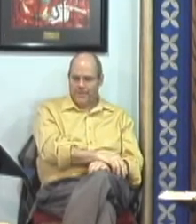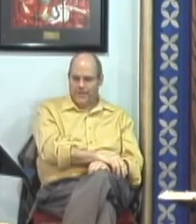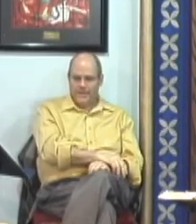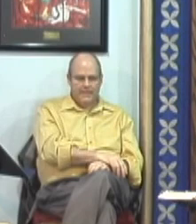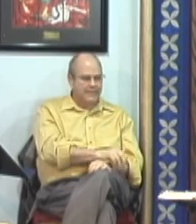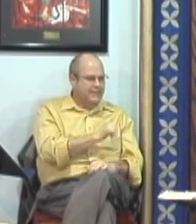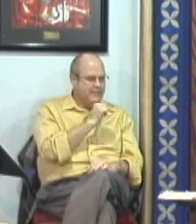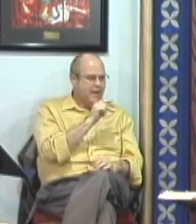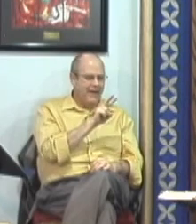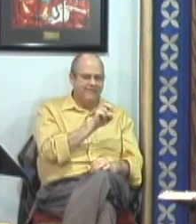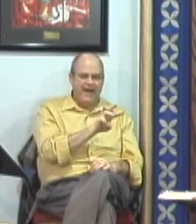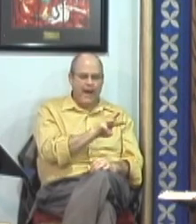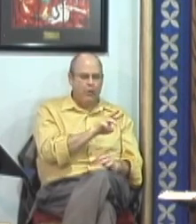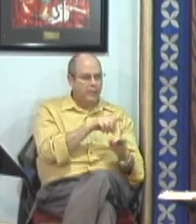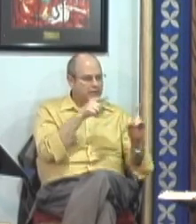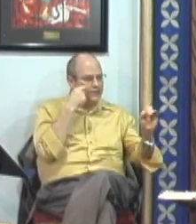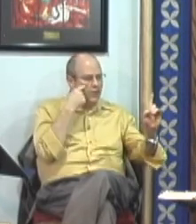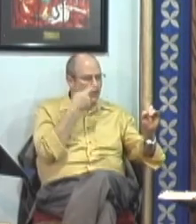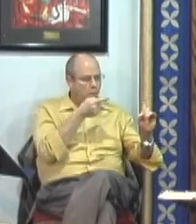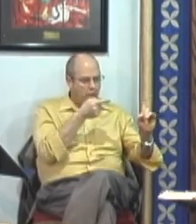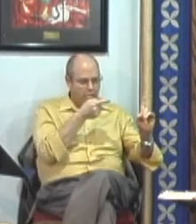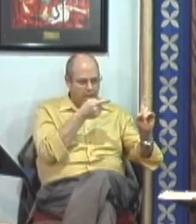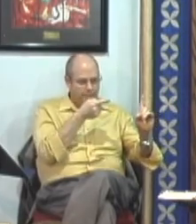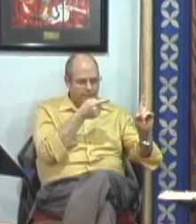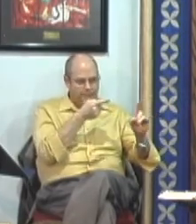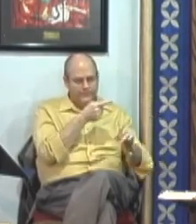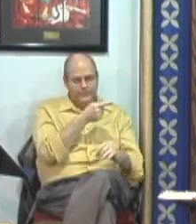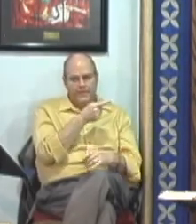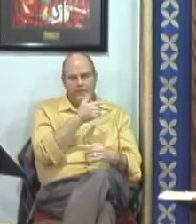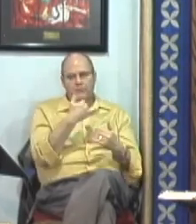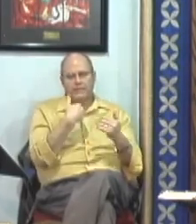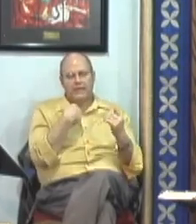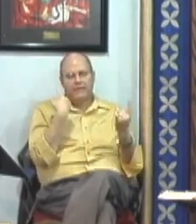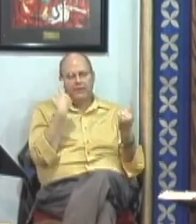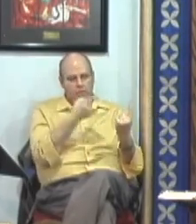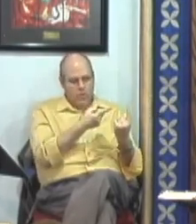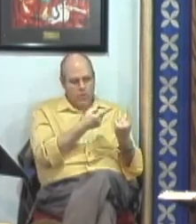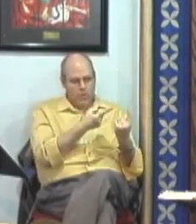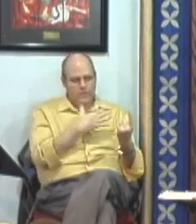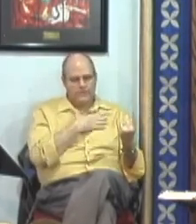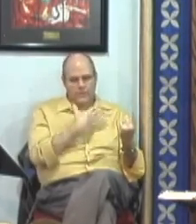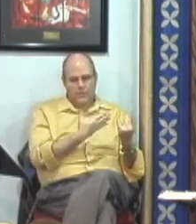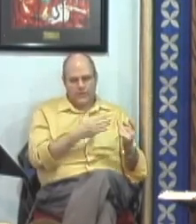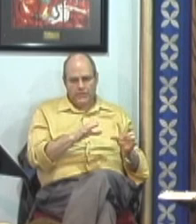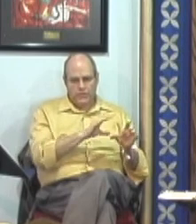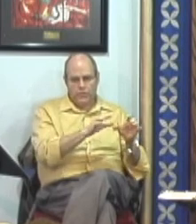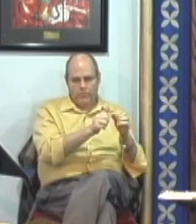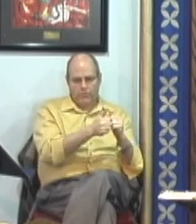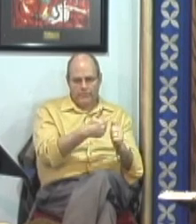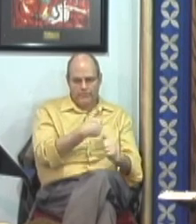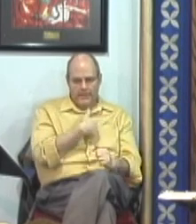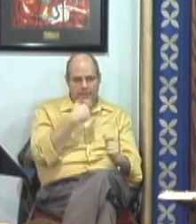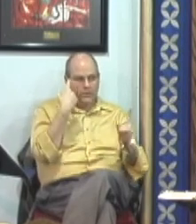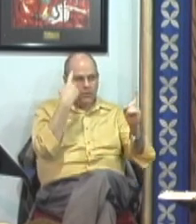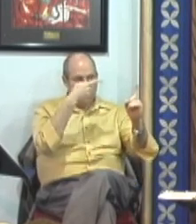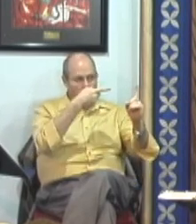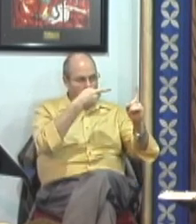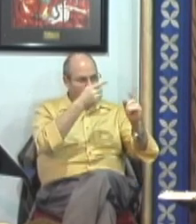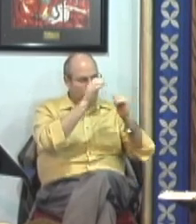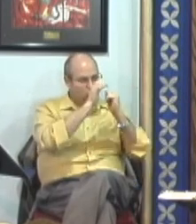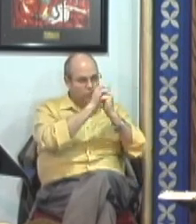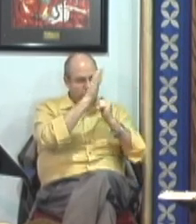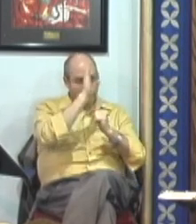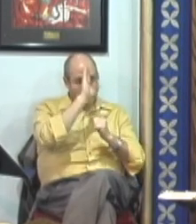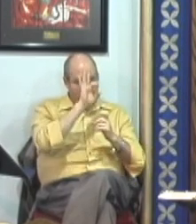trouble. It's not a vow, but it's a goal. Okay? Let's have a goal. If you're willing to do this with me, the goal would be to